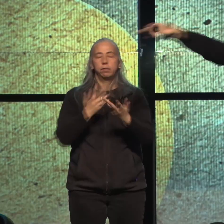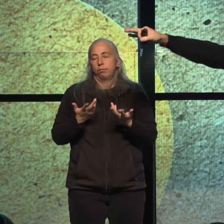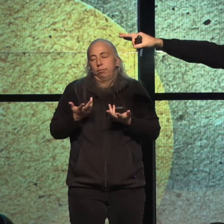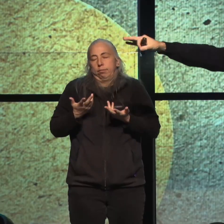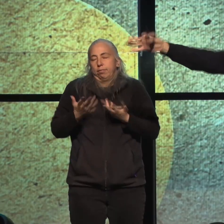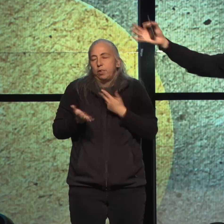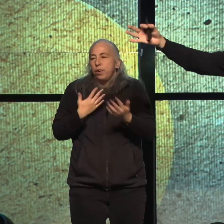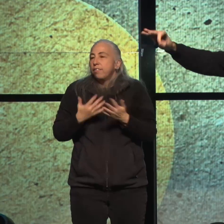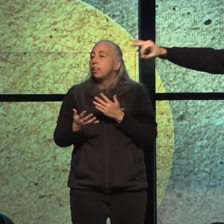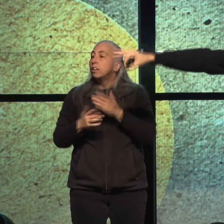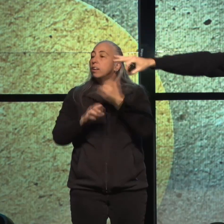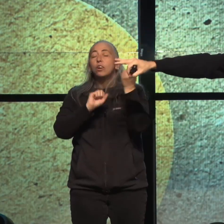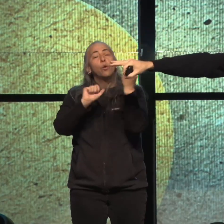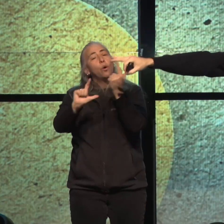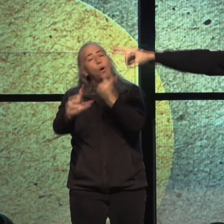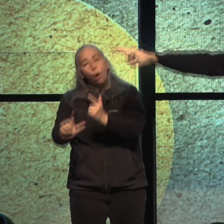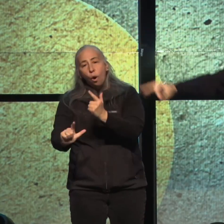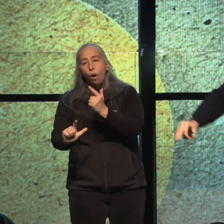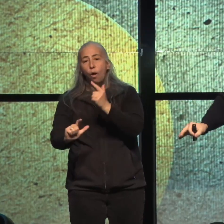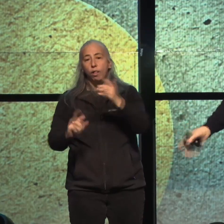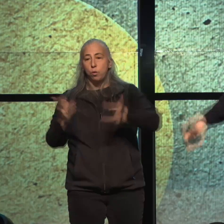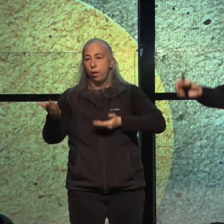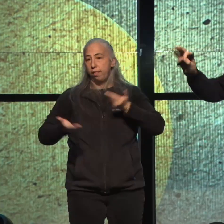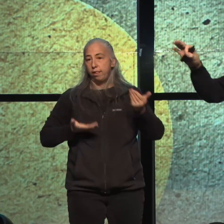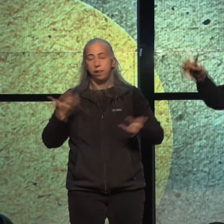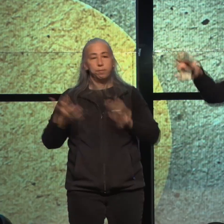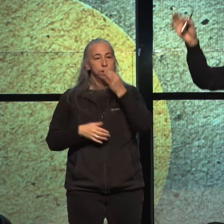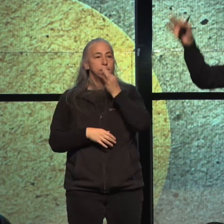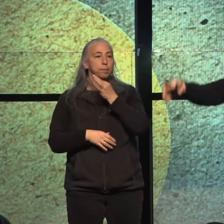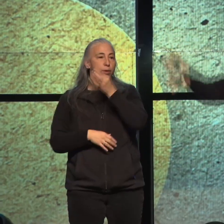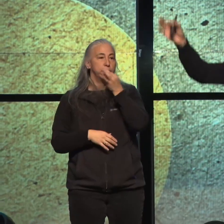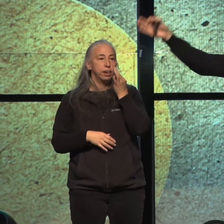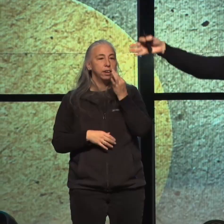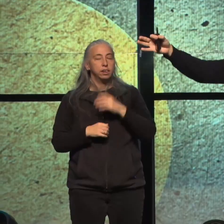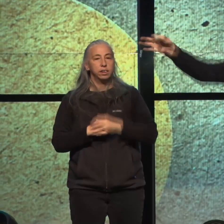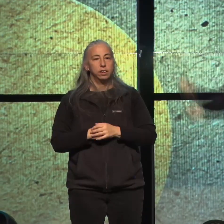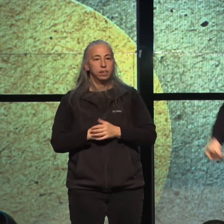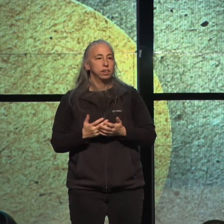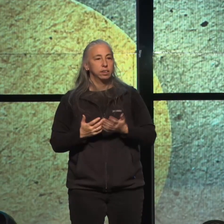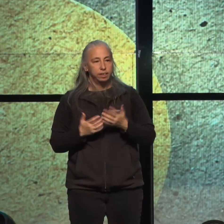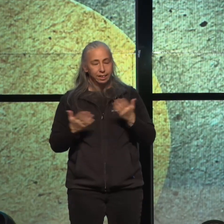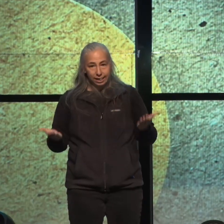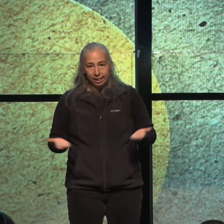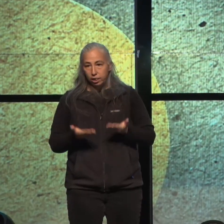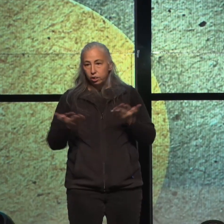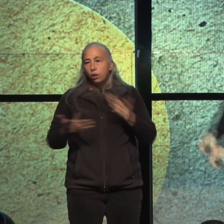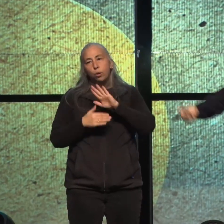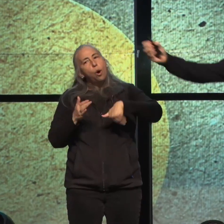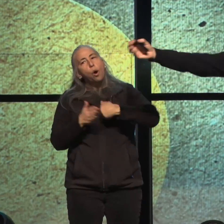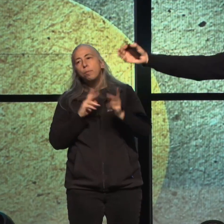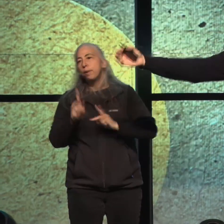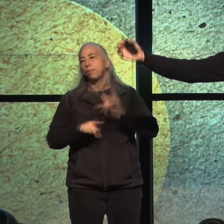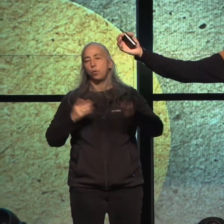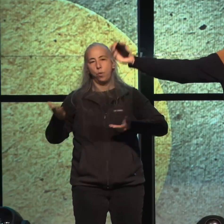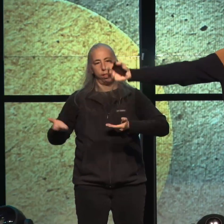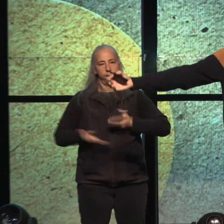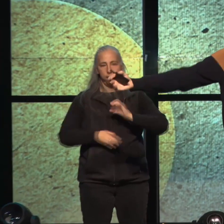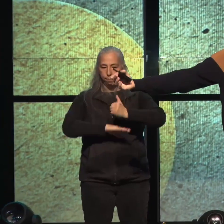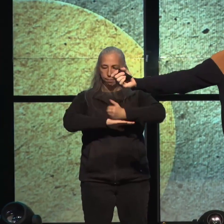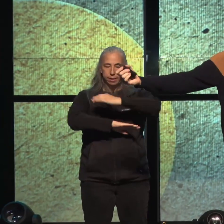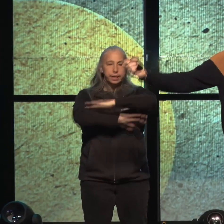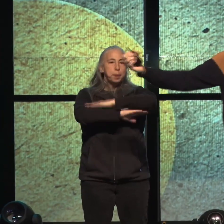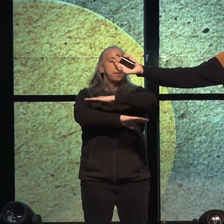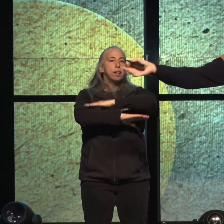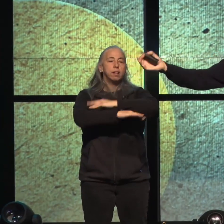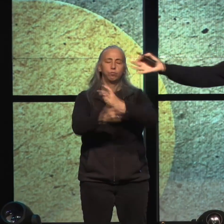communion. Everybody's welcome, obviously, at communion. It's not obvious, I shouldn't say that. Here, everyone is welcome at the table. These are symbols of divine